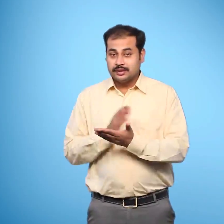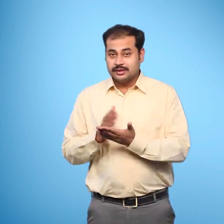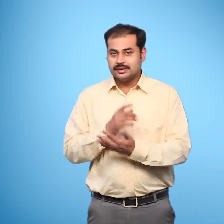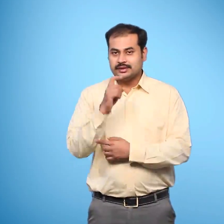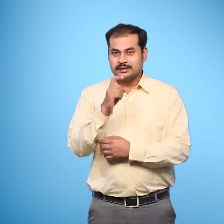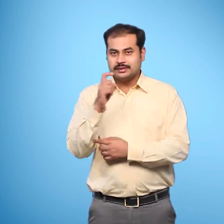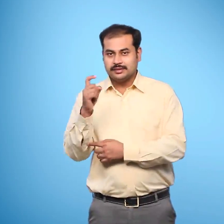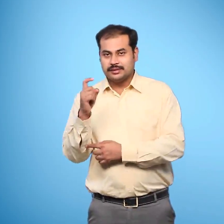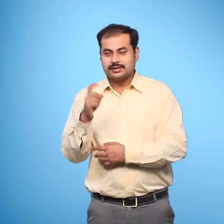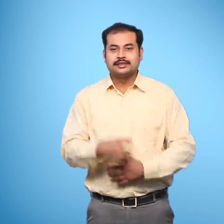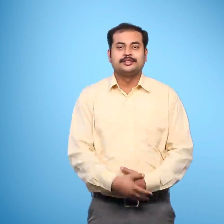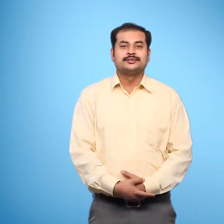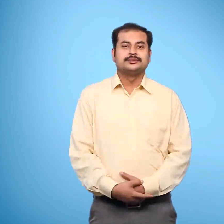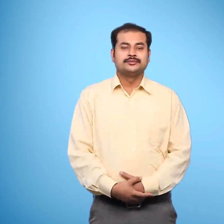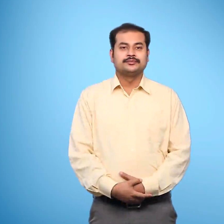Page 77.